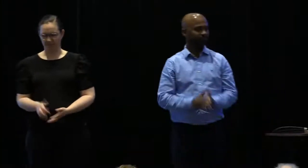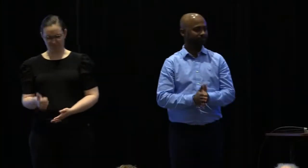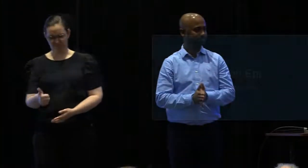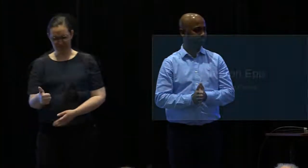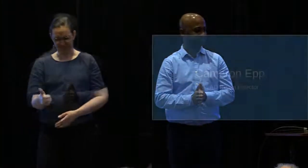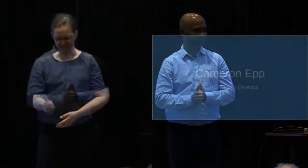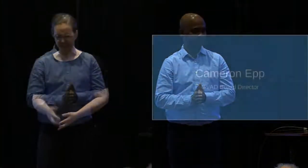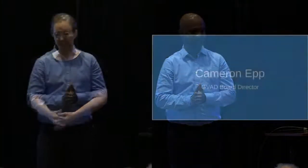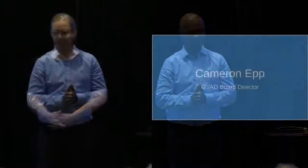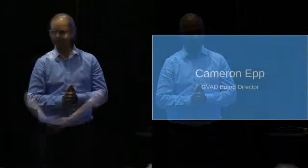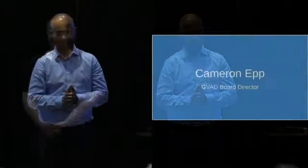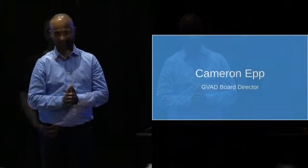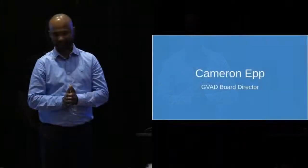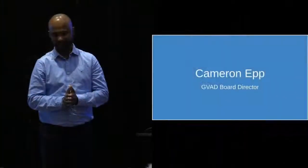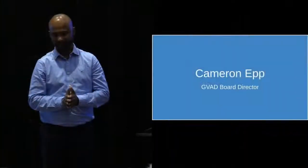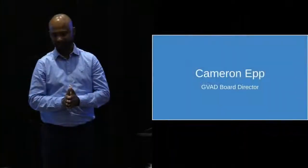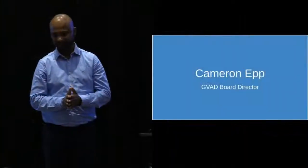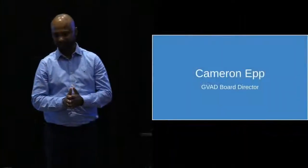Just taking a moment.